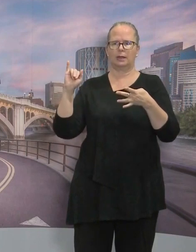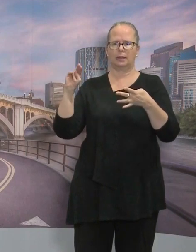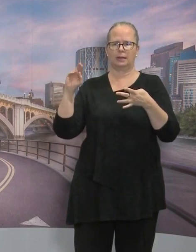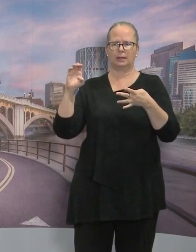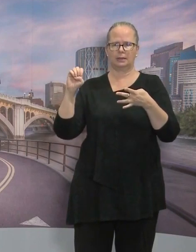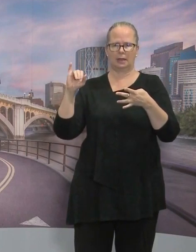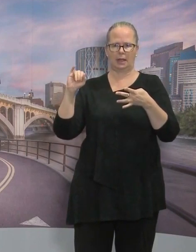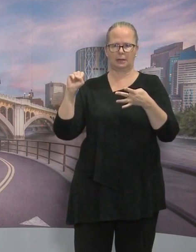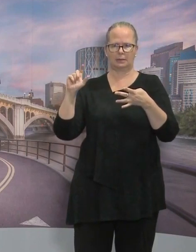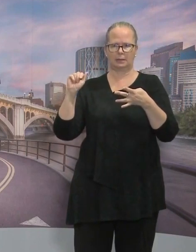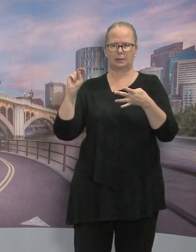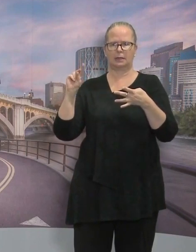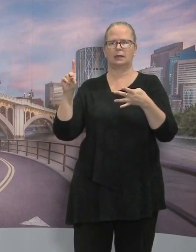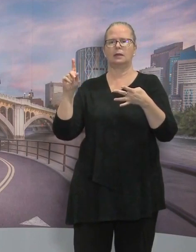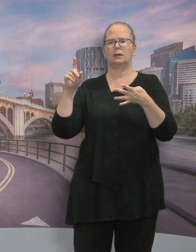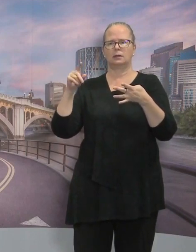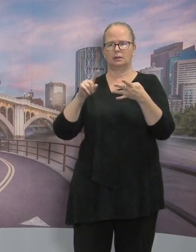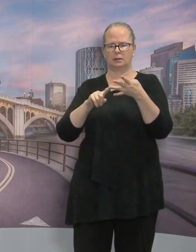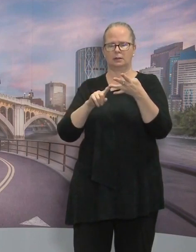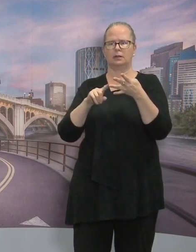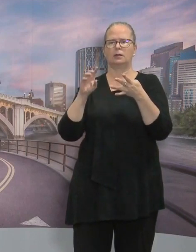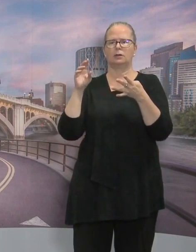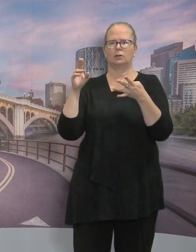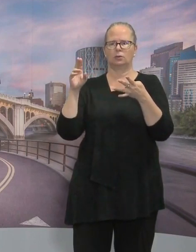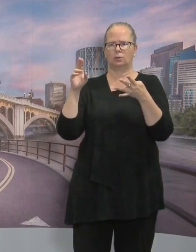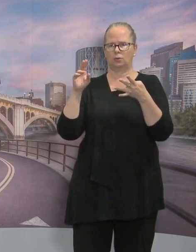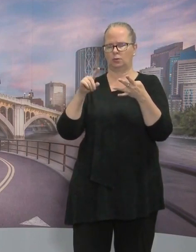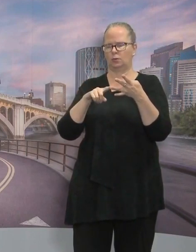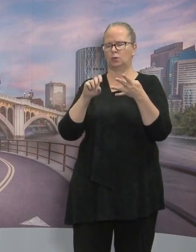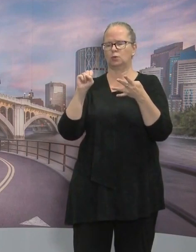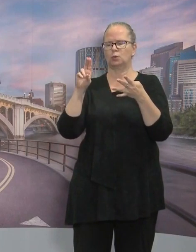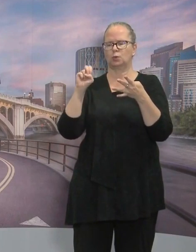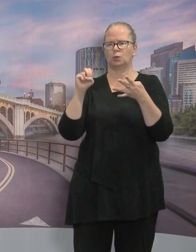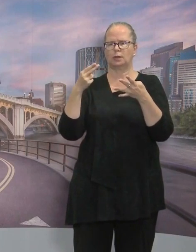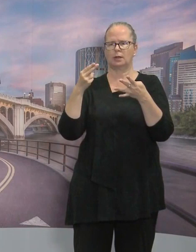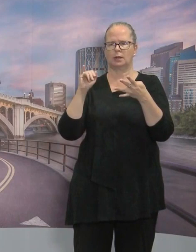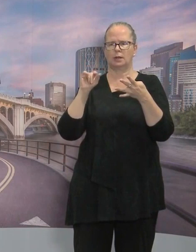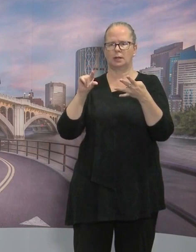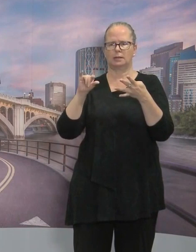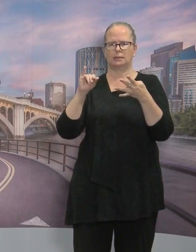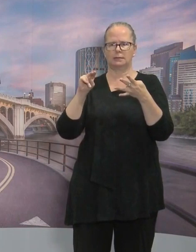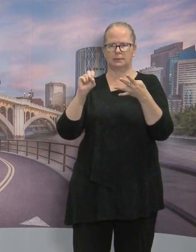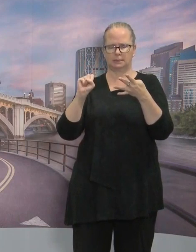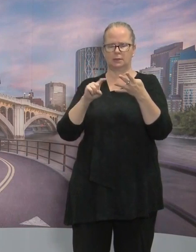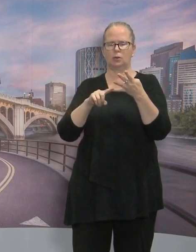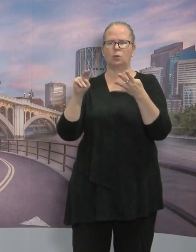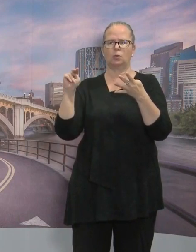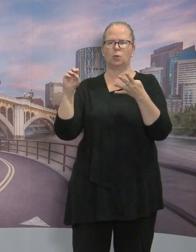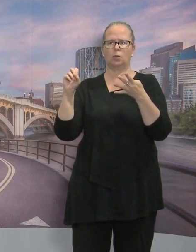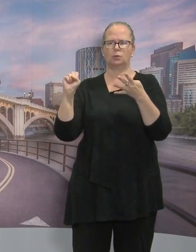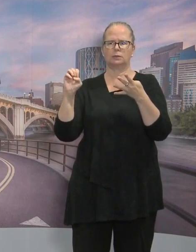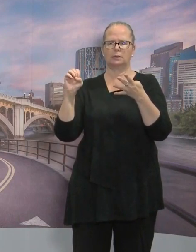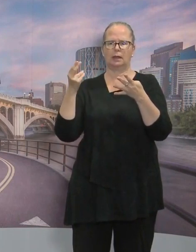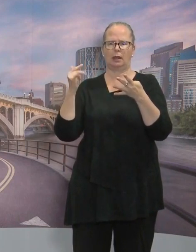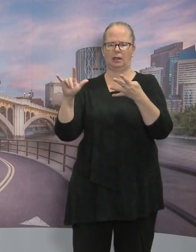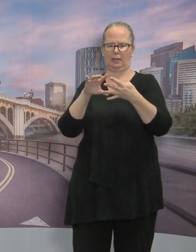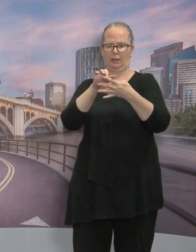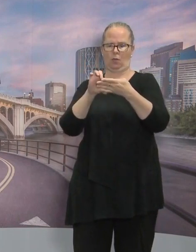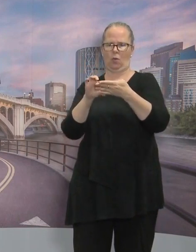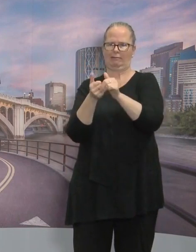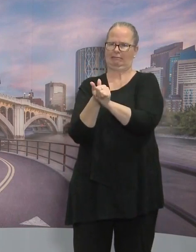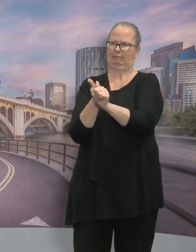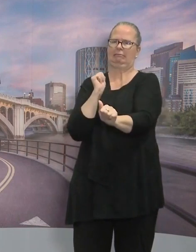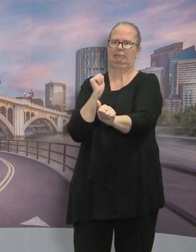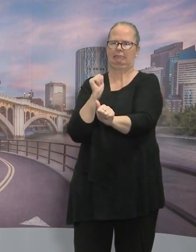Sue Higgins Dog Park, and Nose Hill Park. We continue to start with a lens of education when